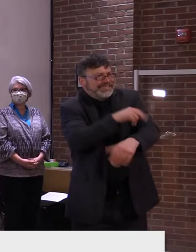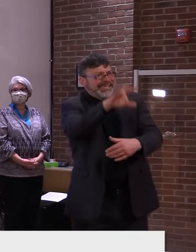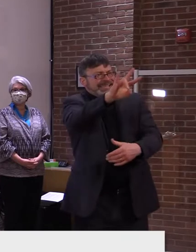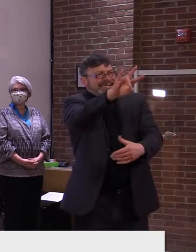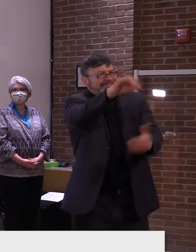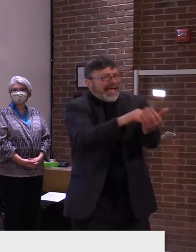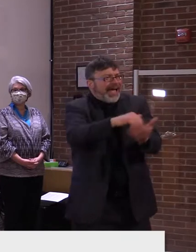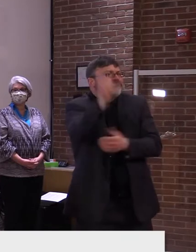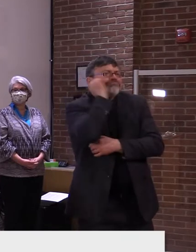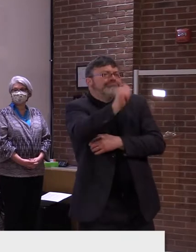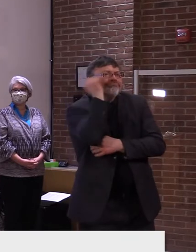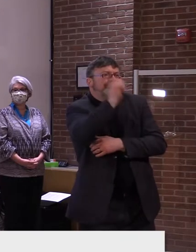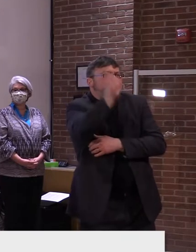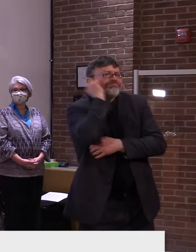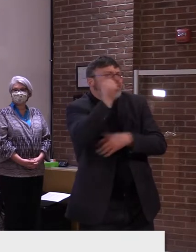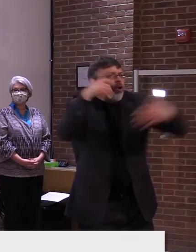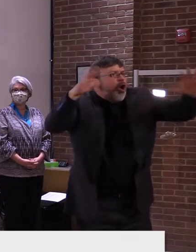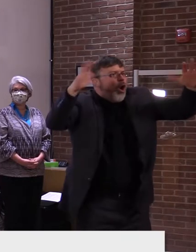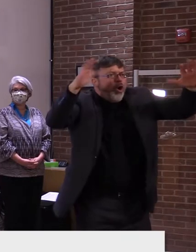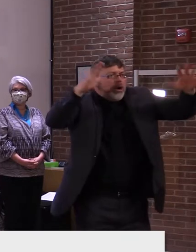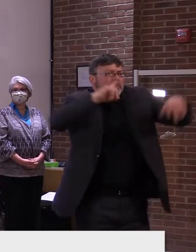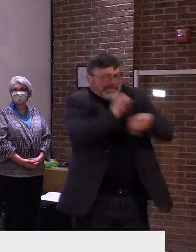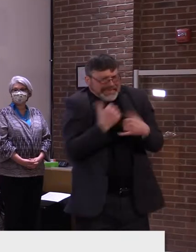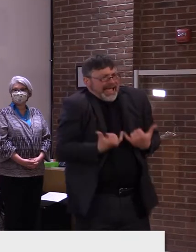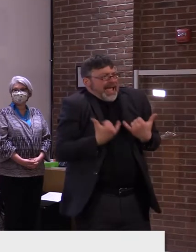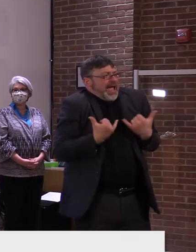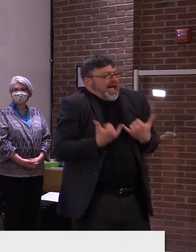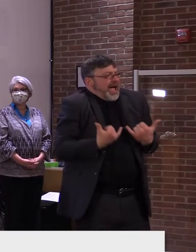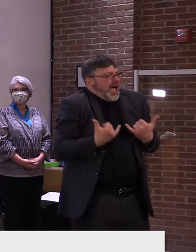about on this schedule.